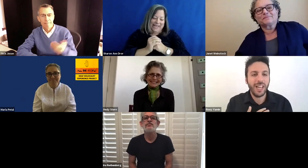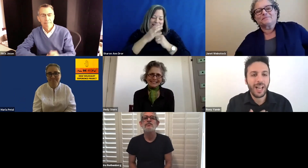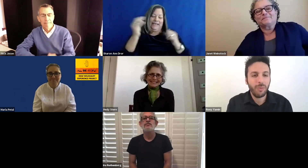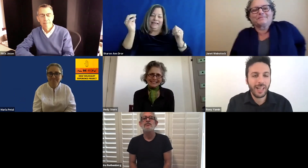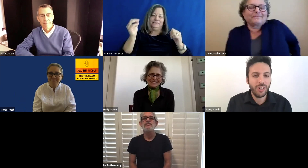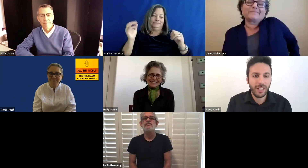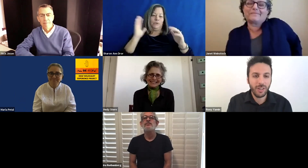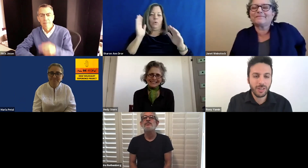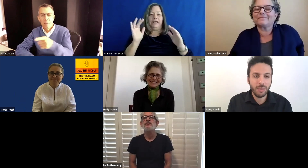I would like to add also.